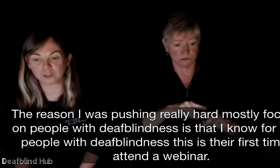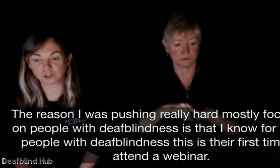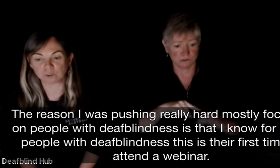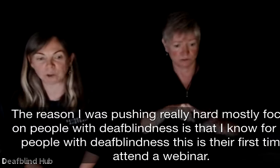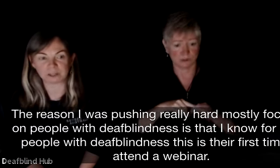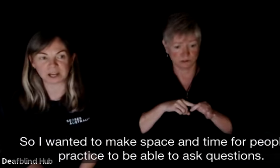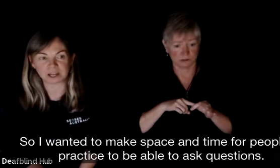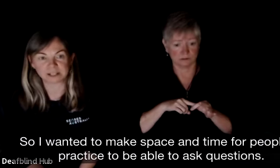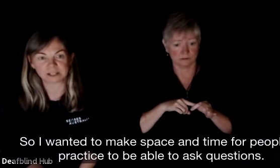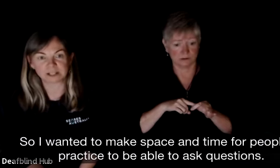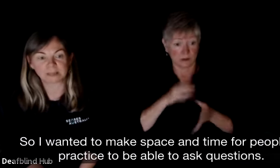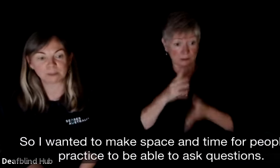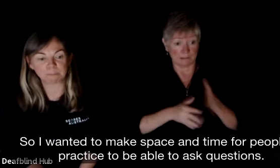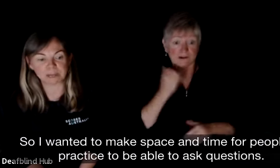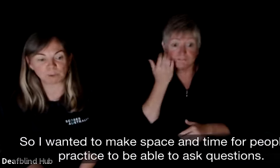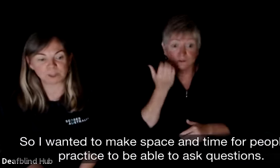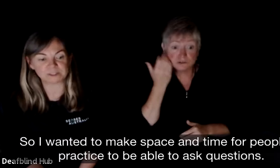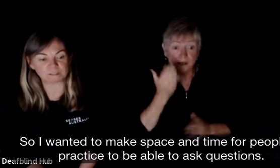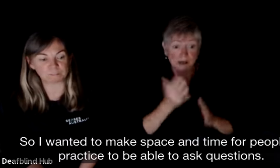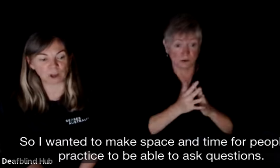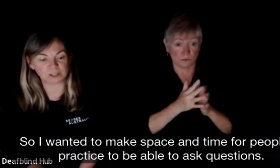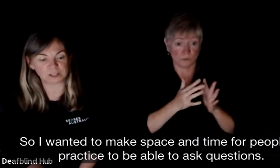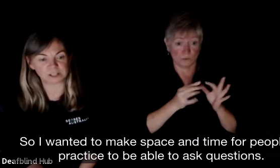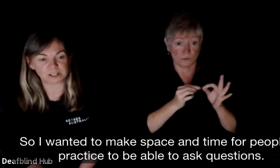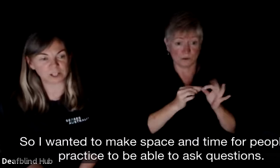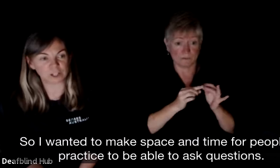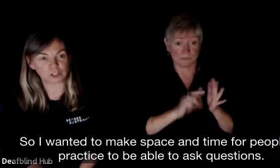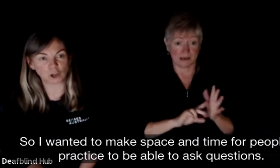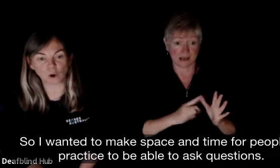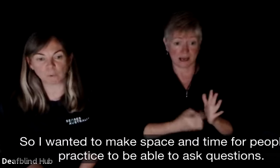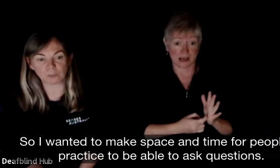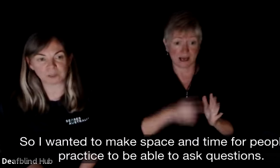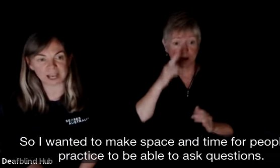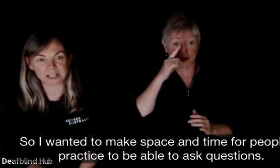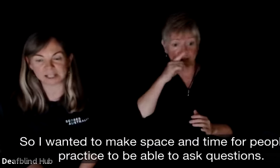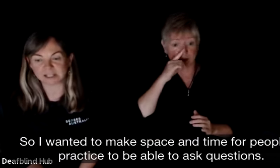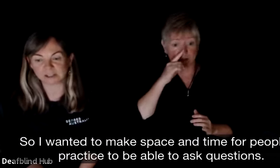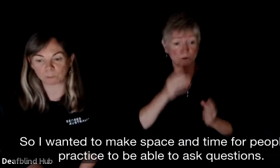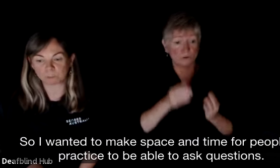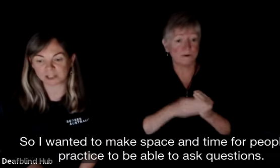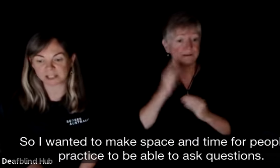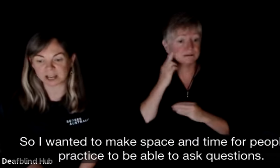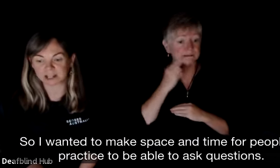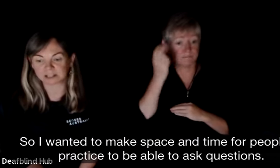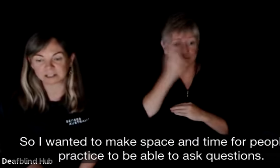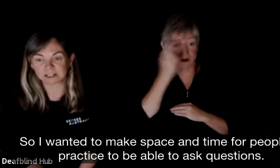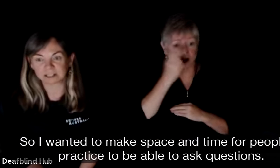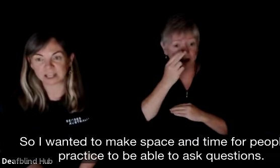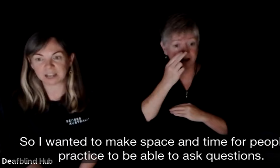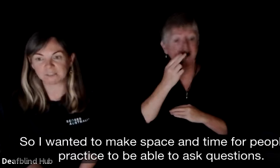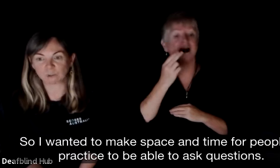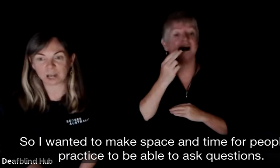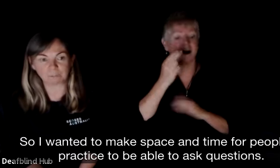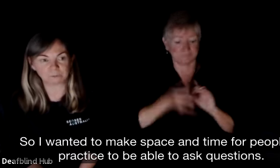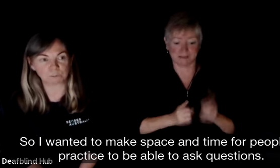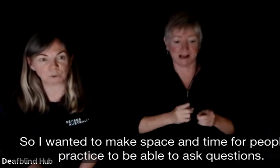run future webinars, the people with deaf blindness know what the access options are